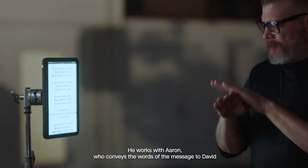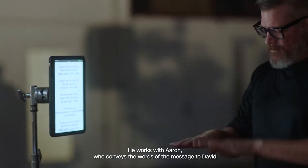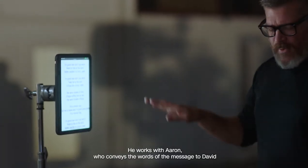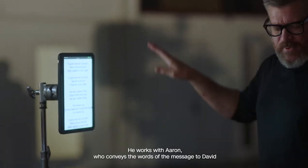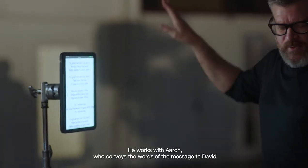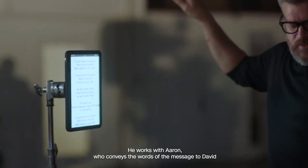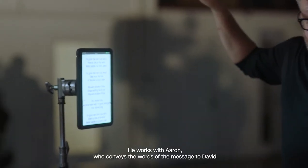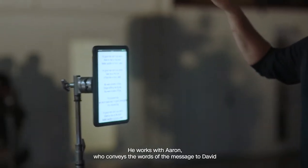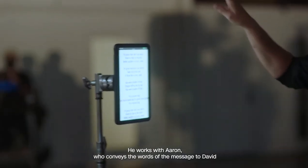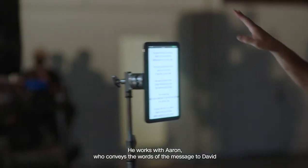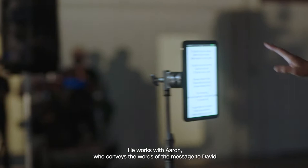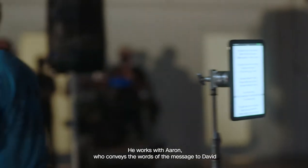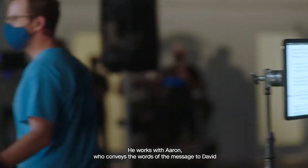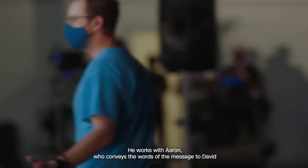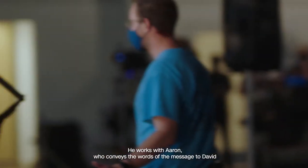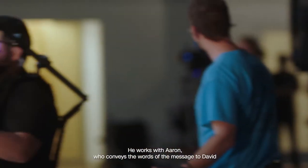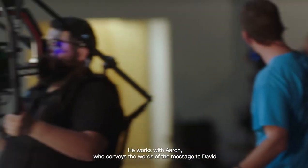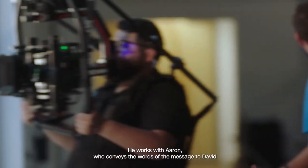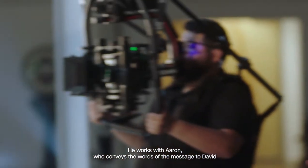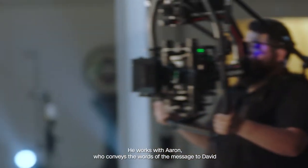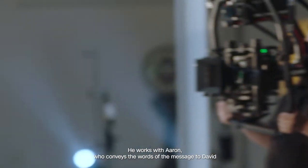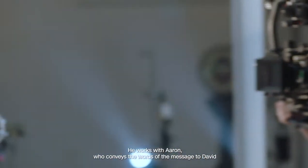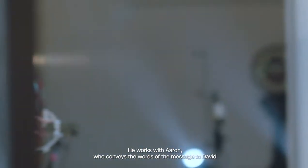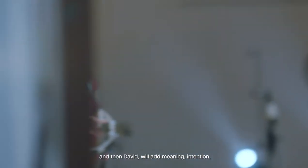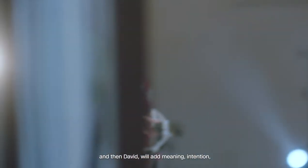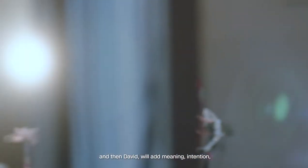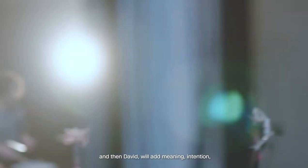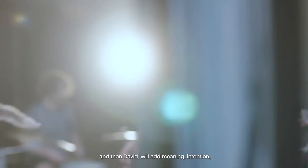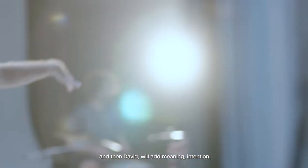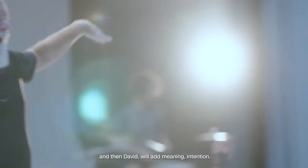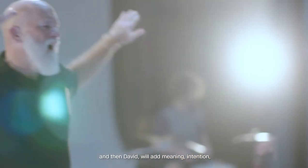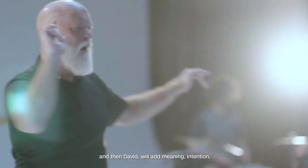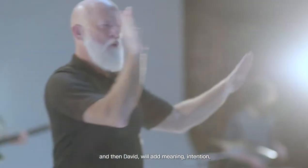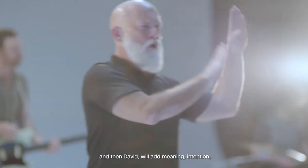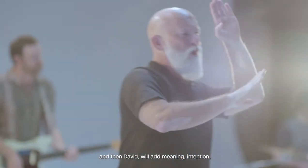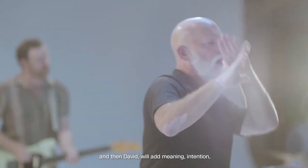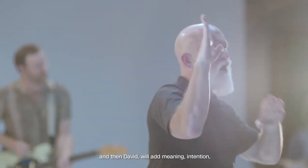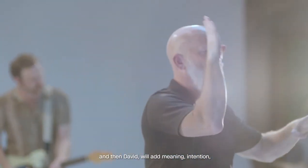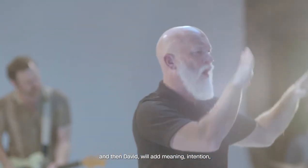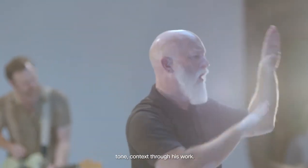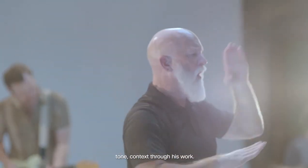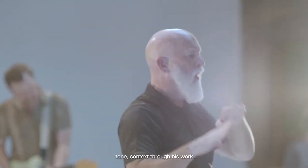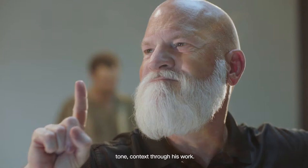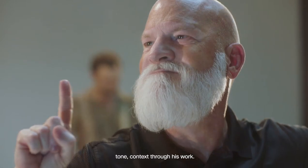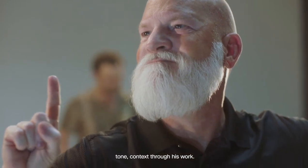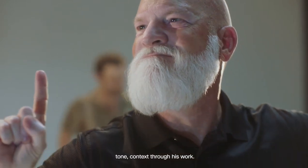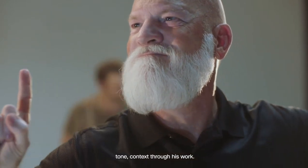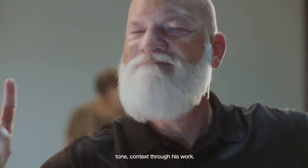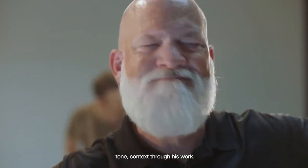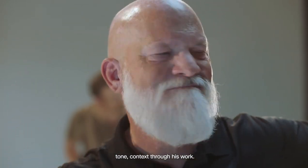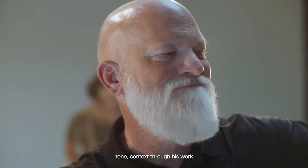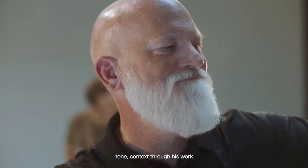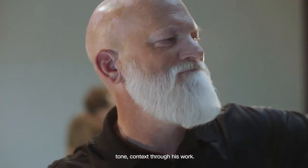who convey the words of the message to David, and then David will add meaning, intention, tone,